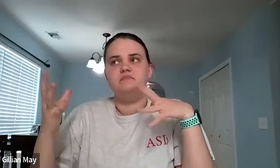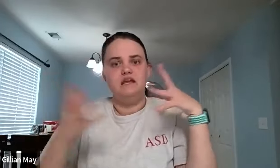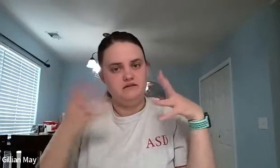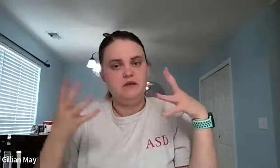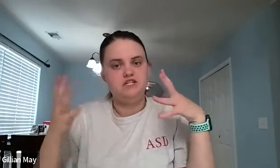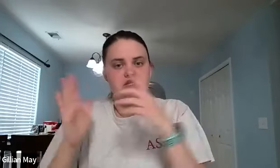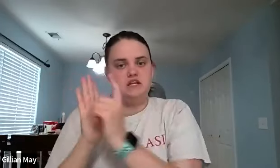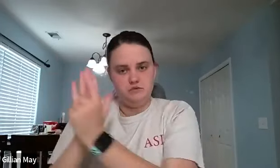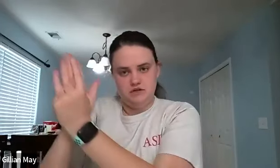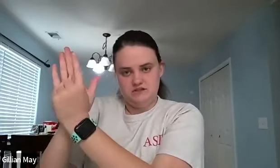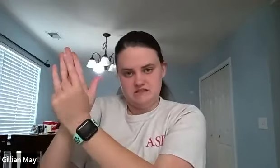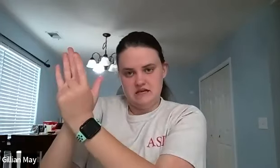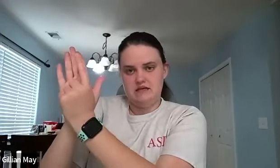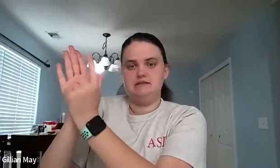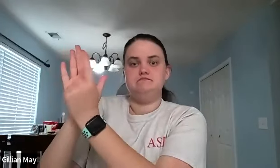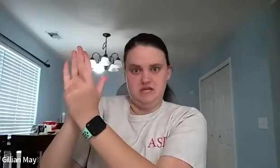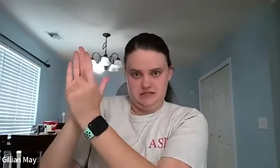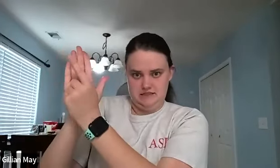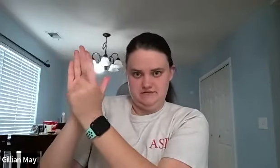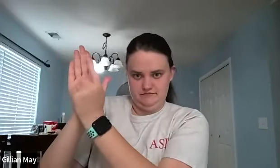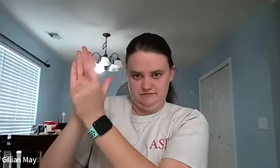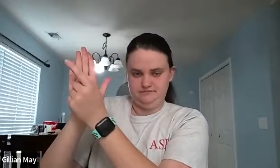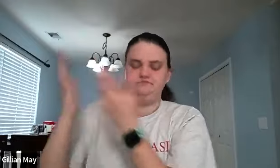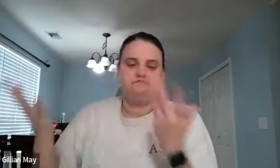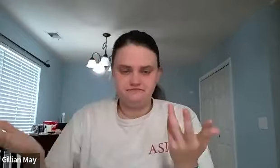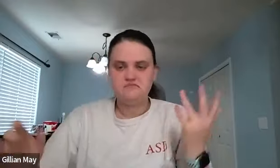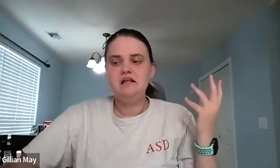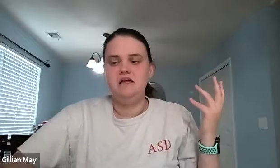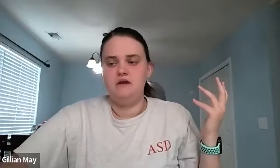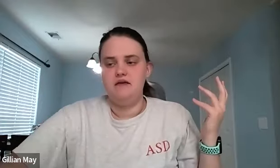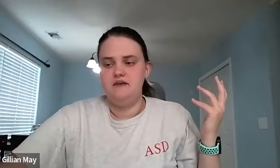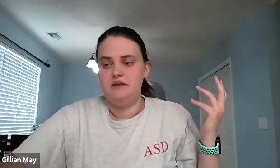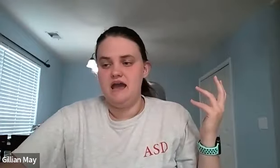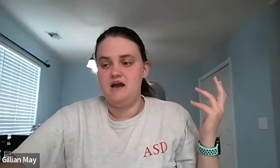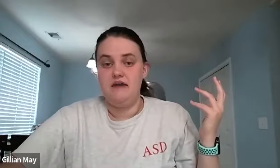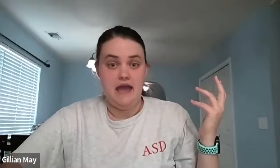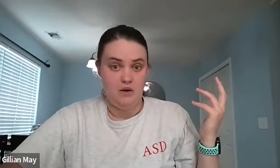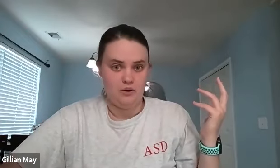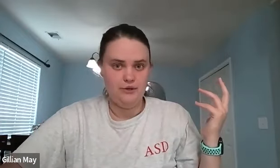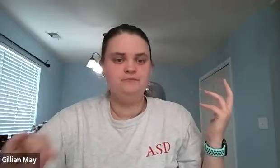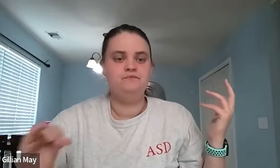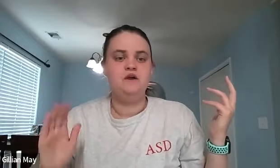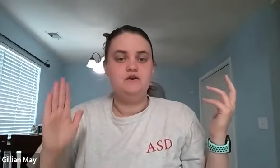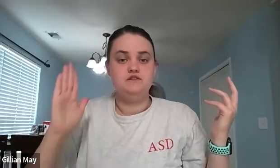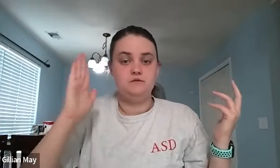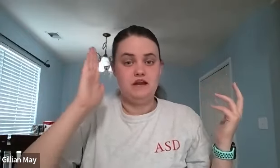any information, then you would use the seconds, minutes. All right, then we have hour. So we're gonna